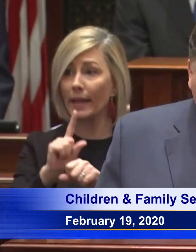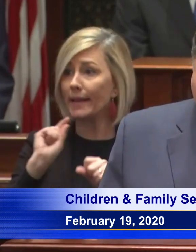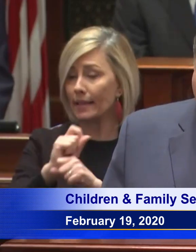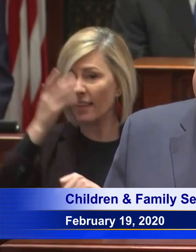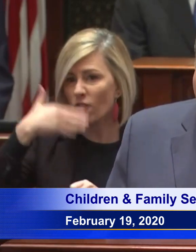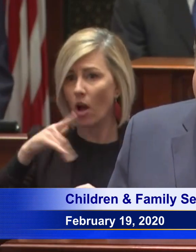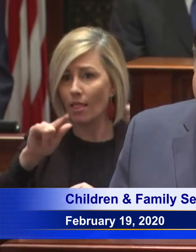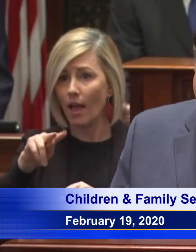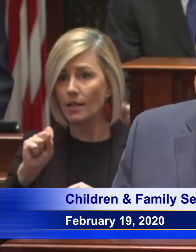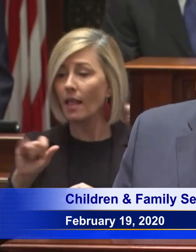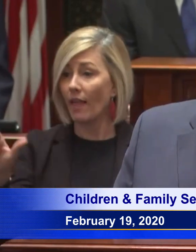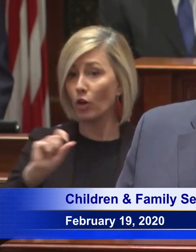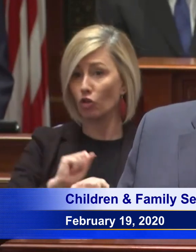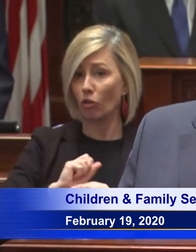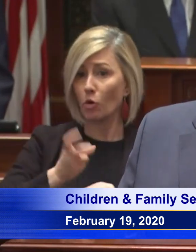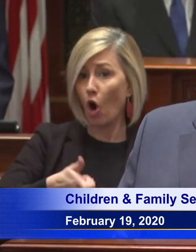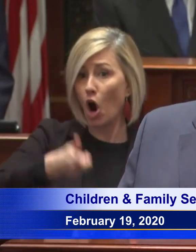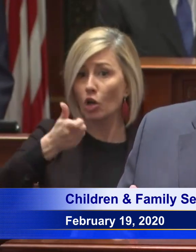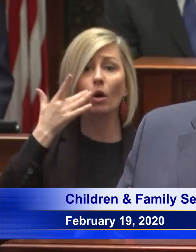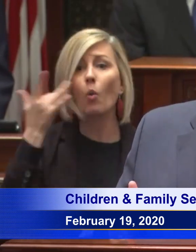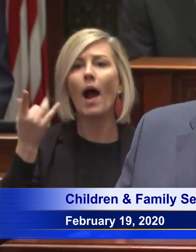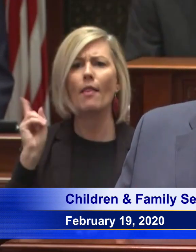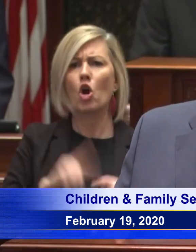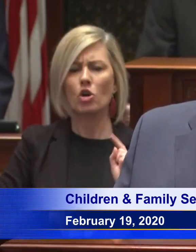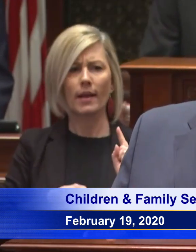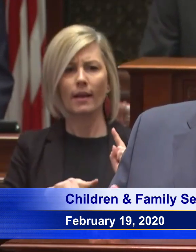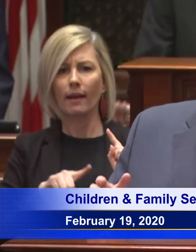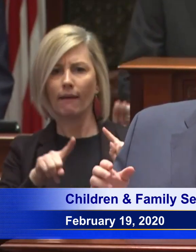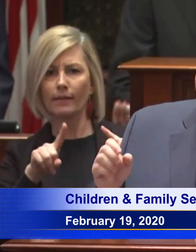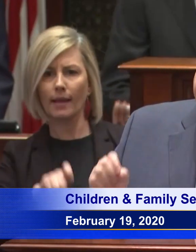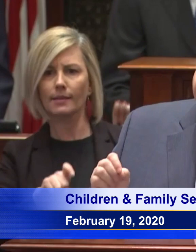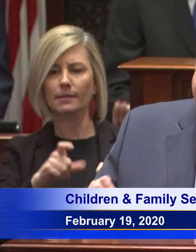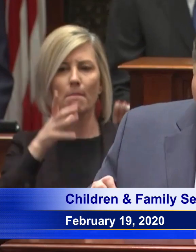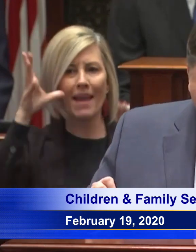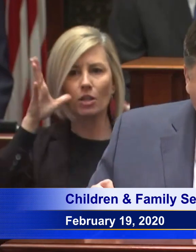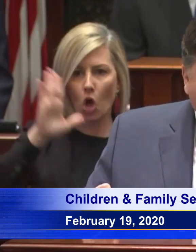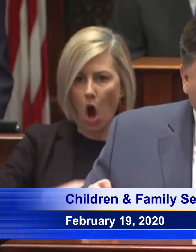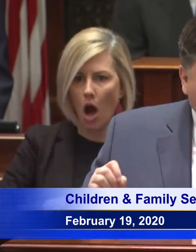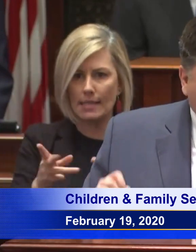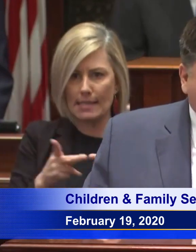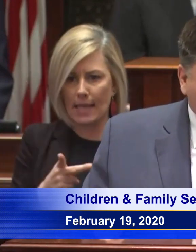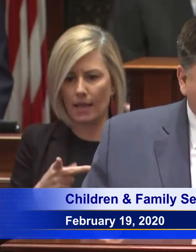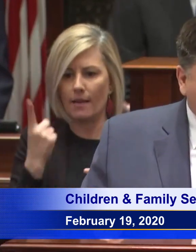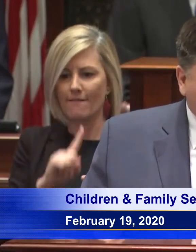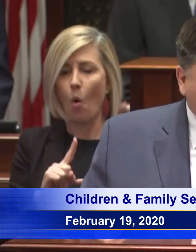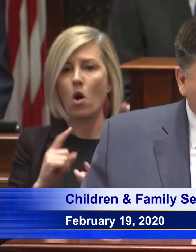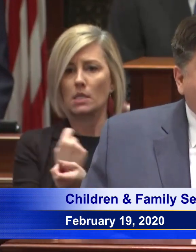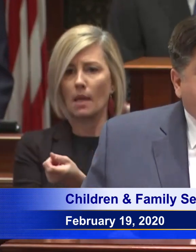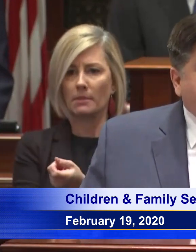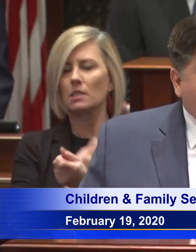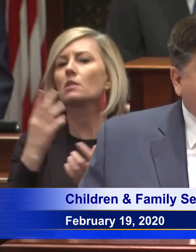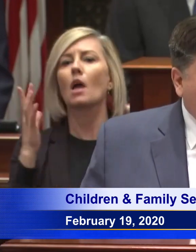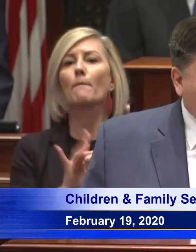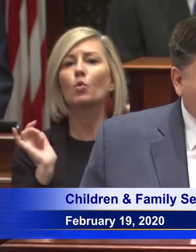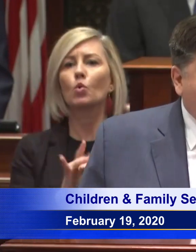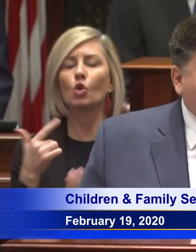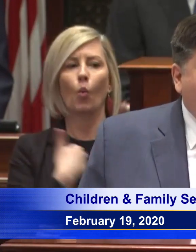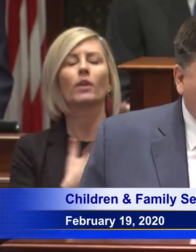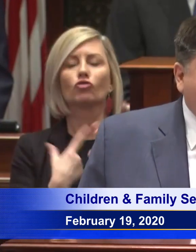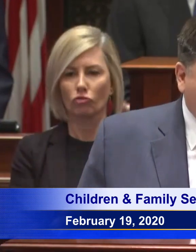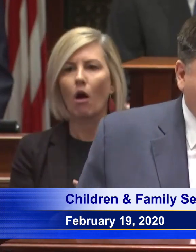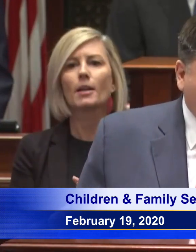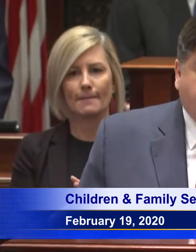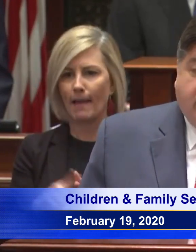that their jobs were harder because they couldn't test parents on-site for substance abuse, we started rolling